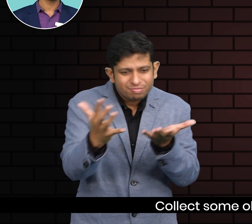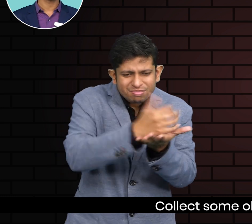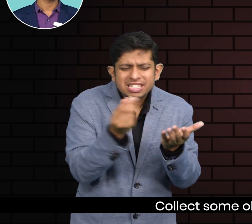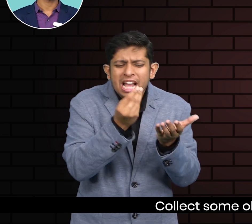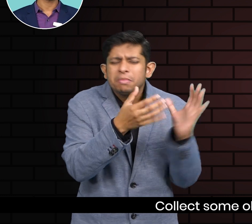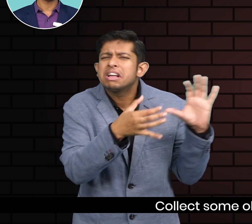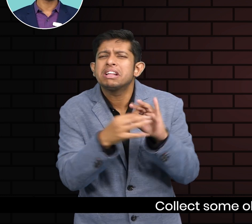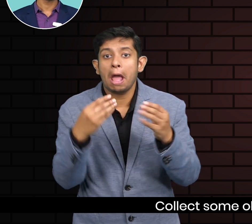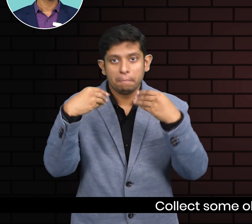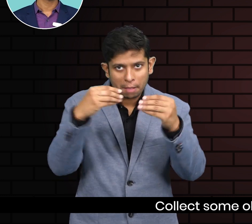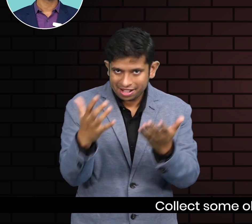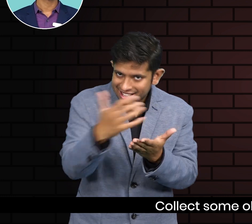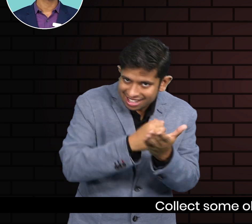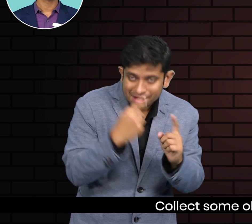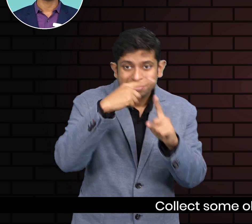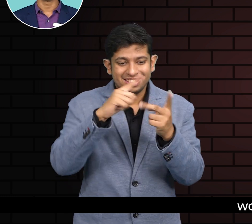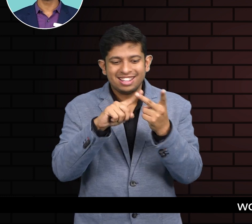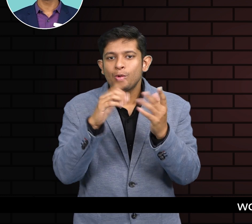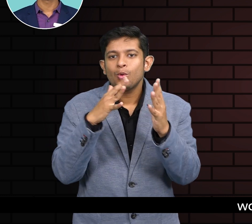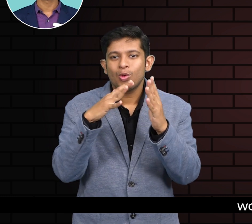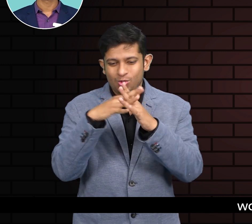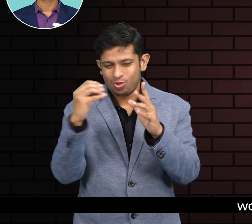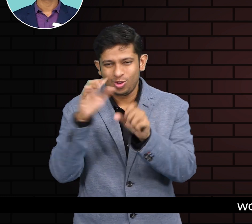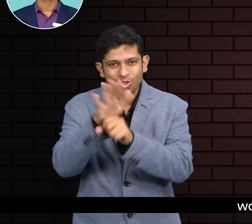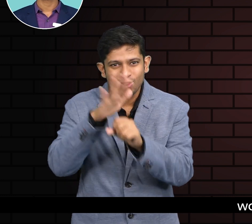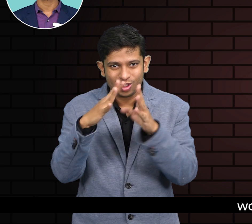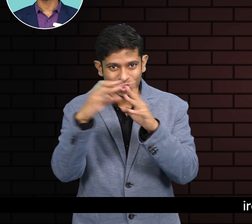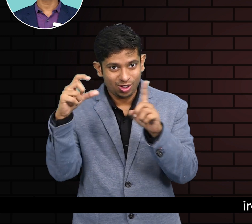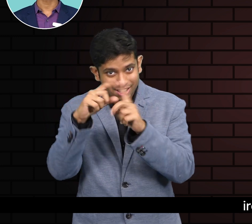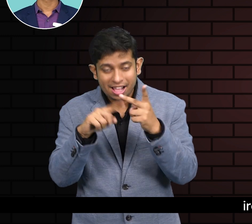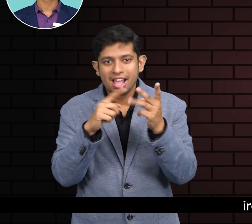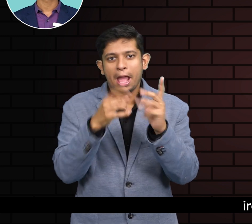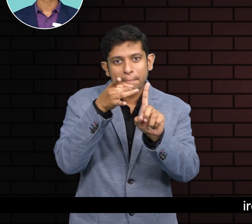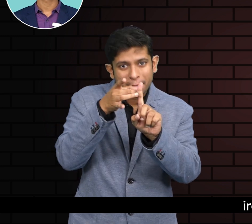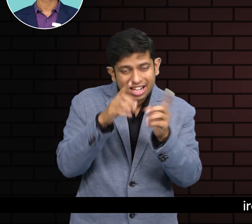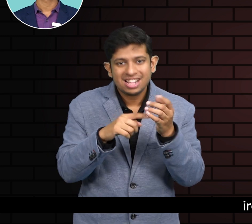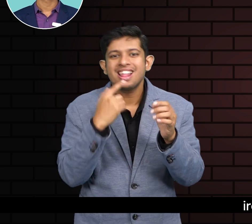Collect some objects like paper, wood, iron,